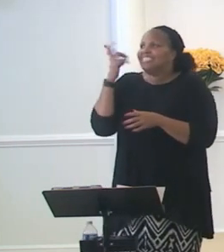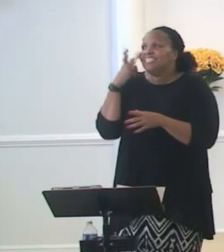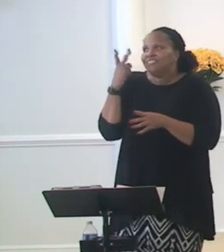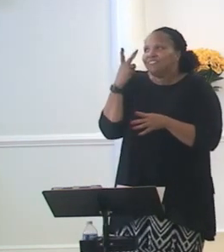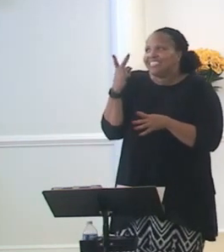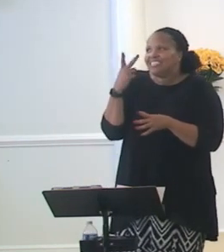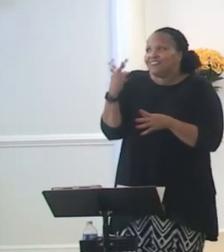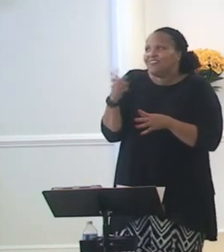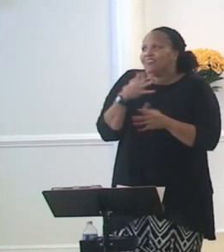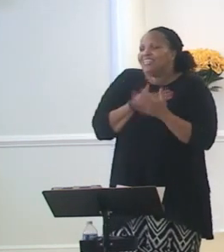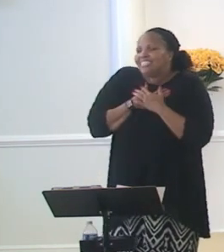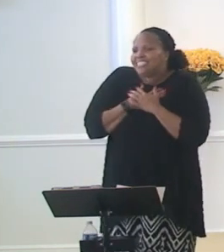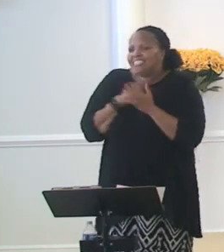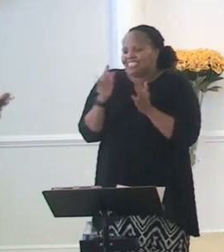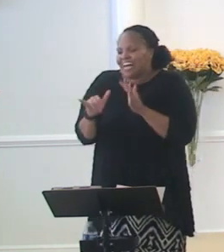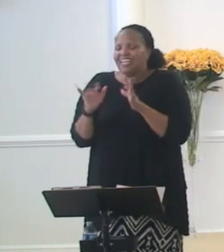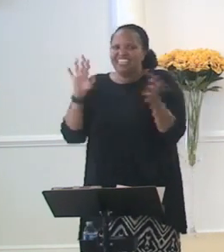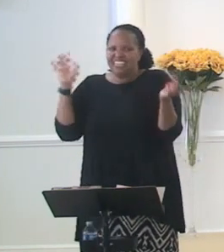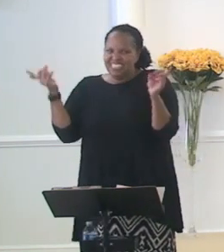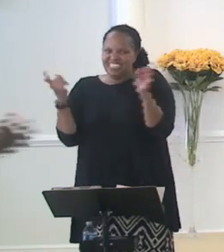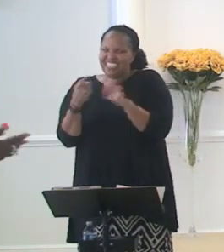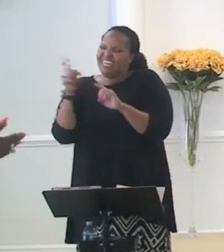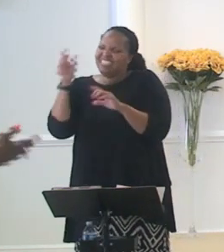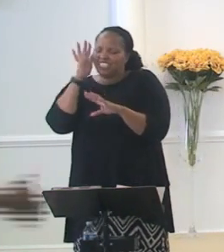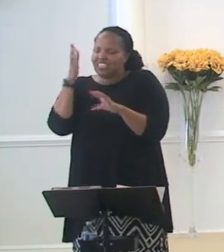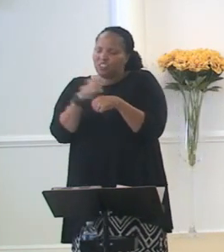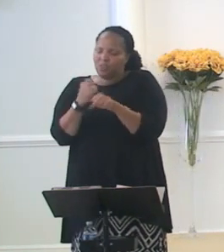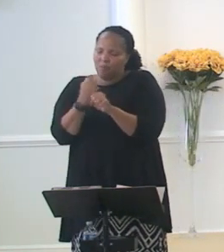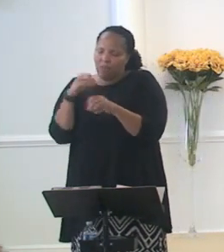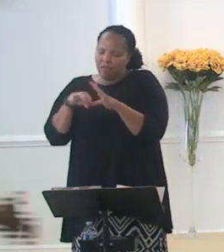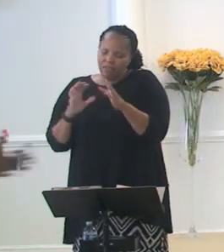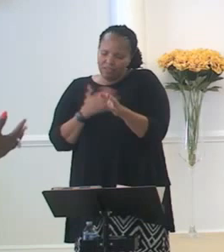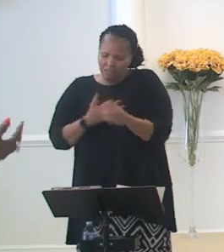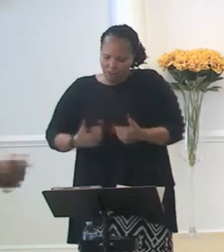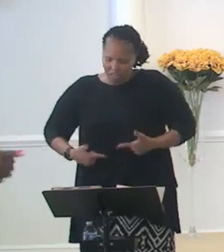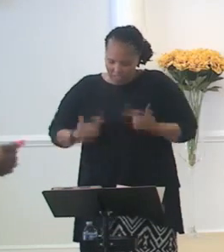that. The changes that you're going to make in our lives.